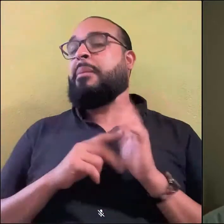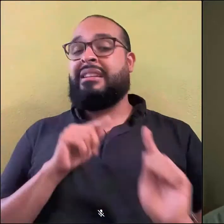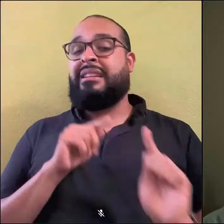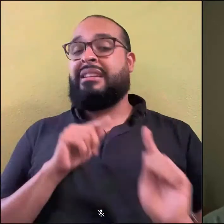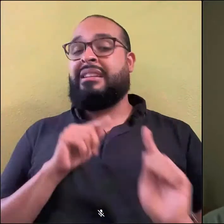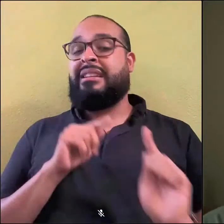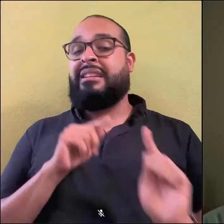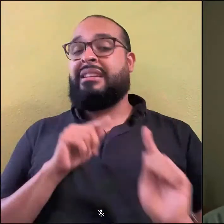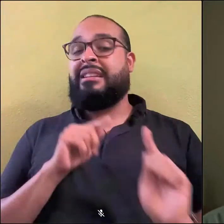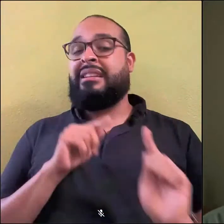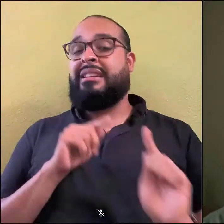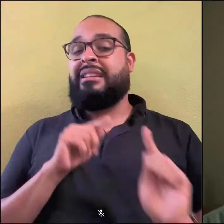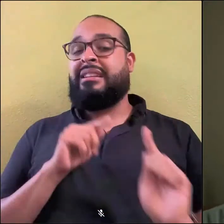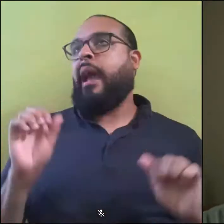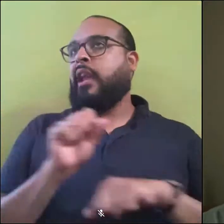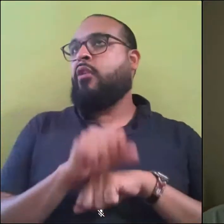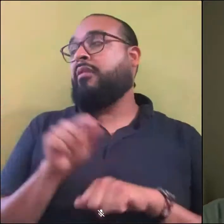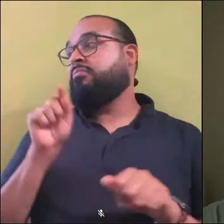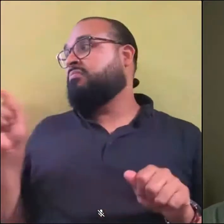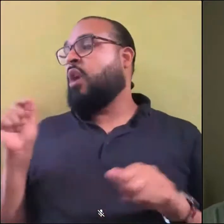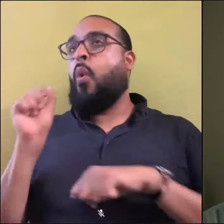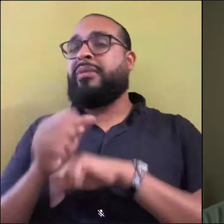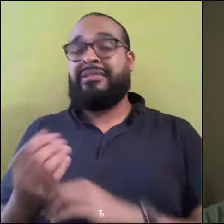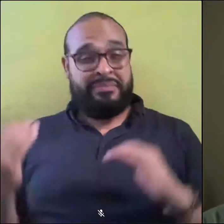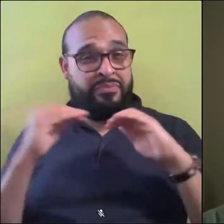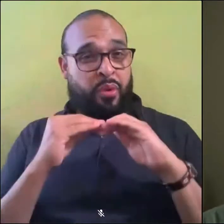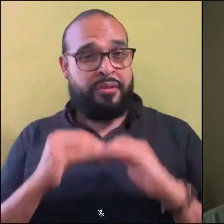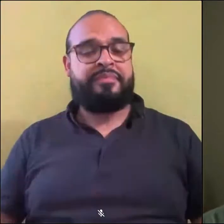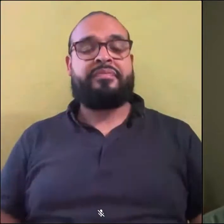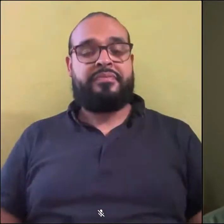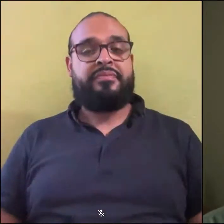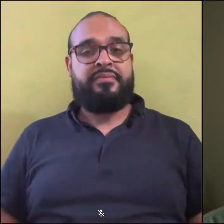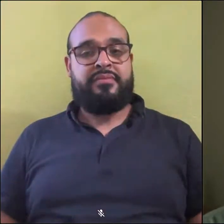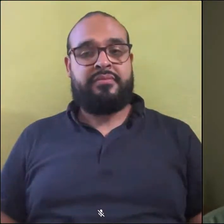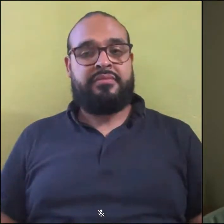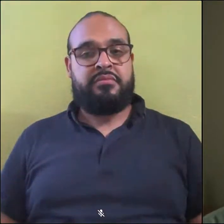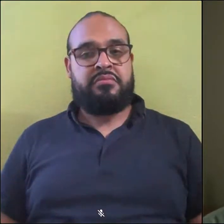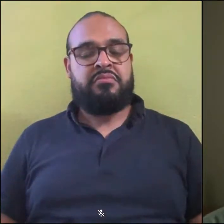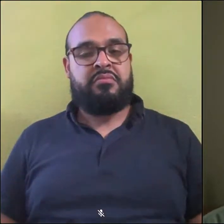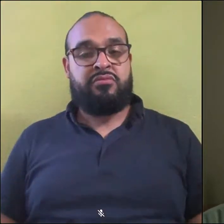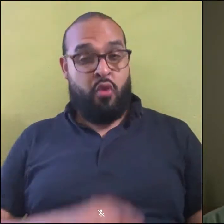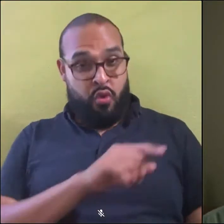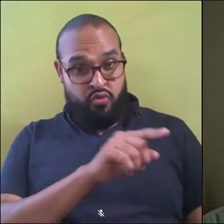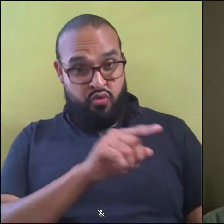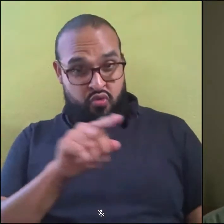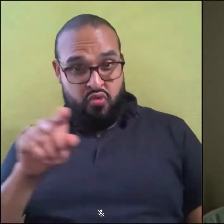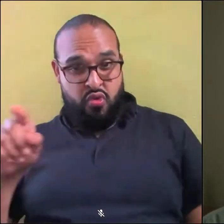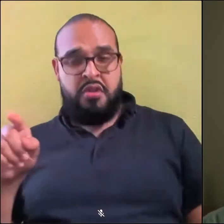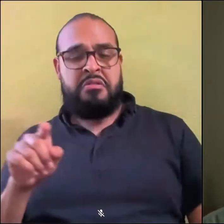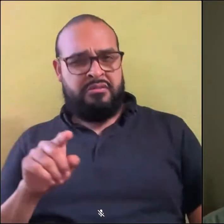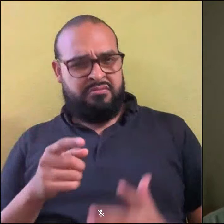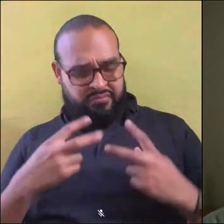group. As you form more of your sense of self and your identity, learn your